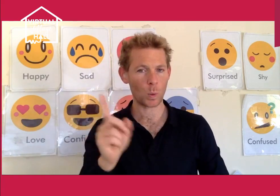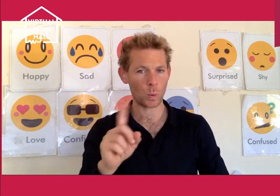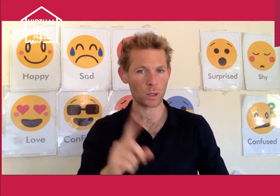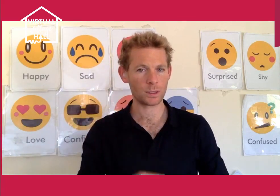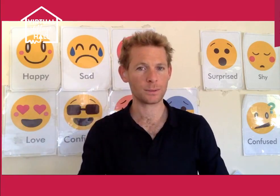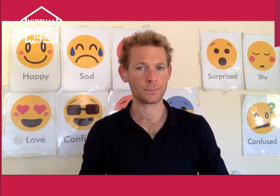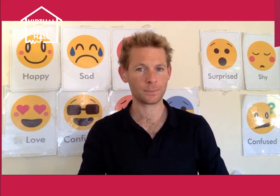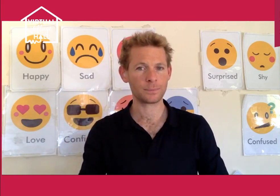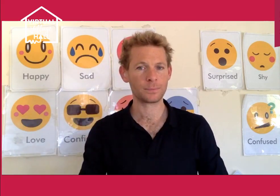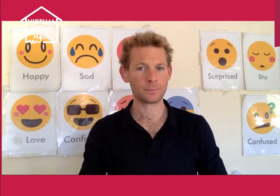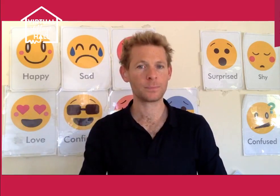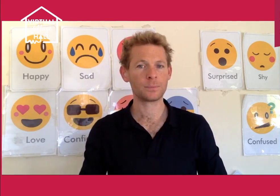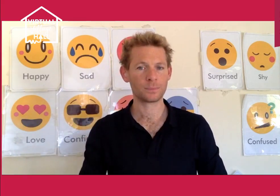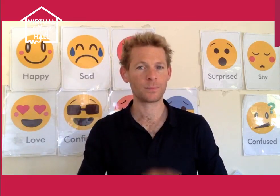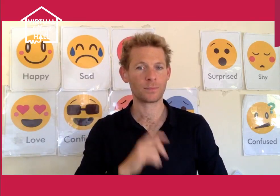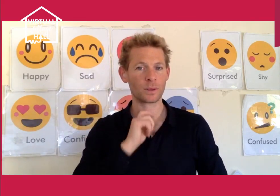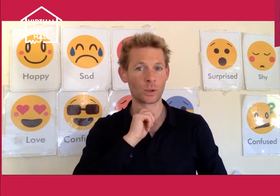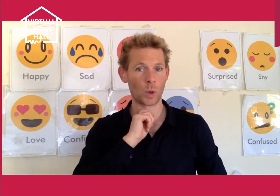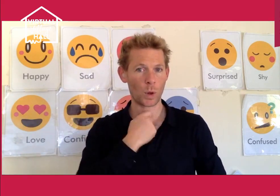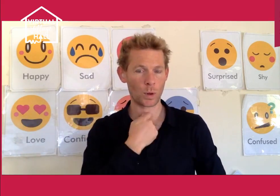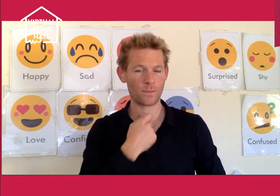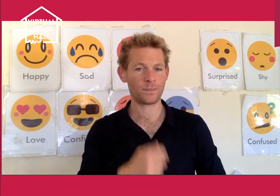Their names what?